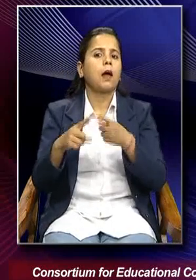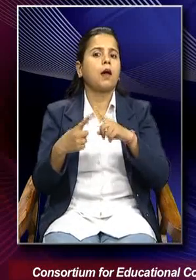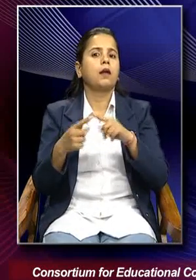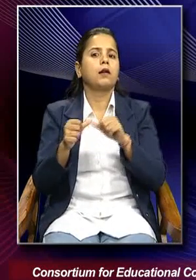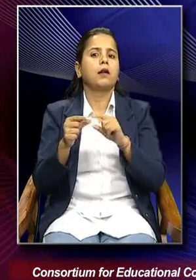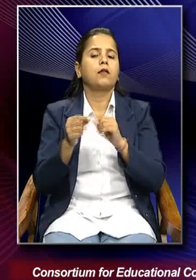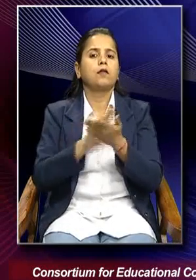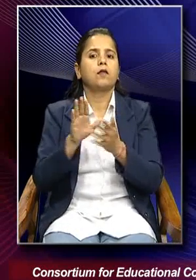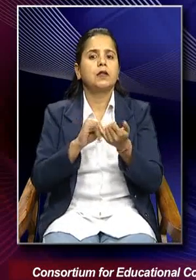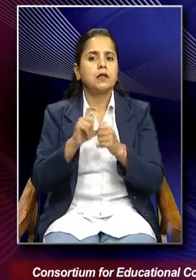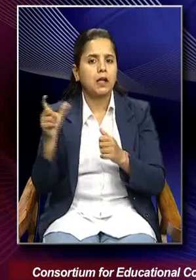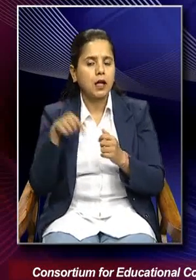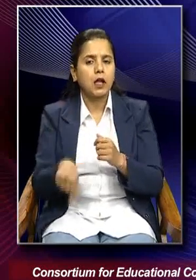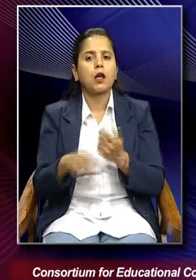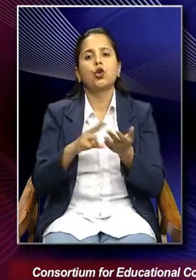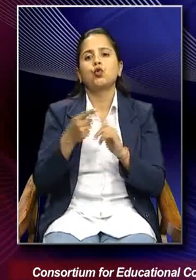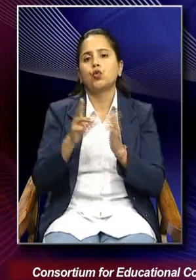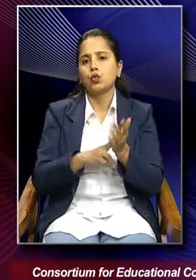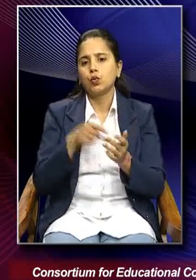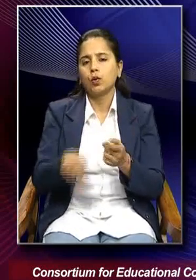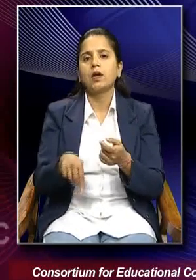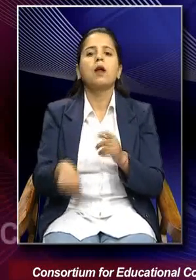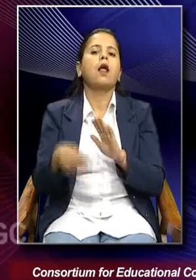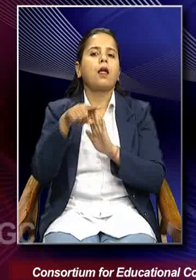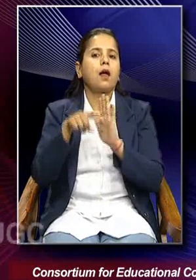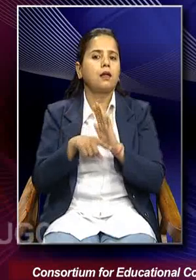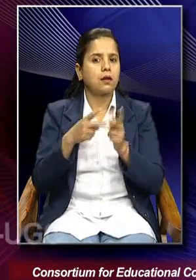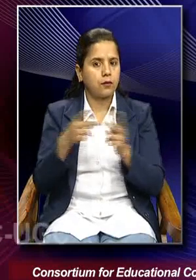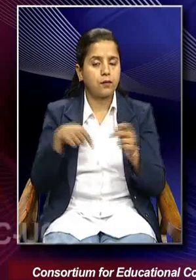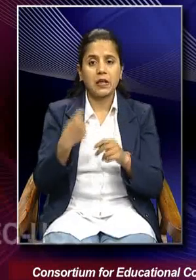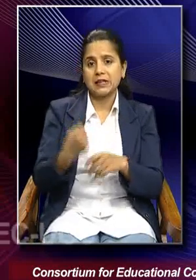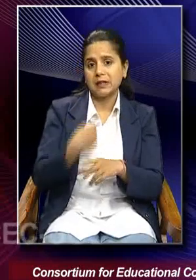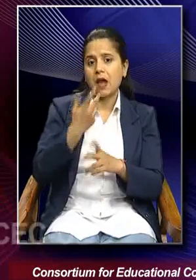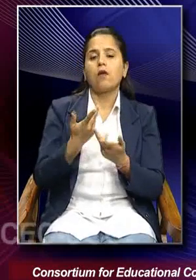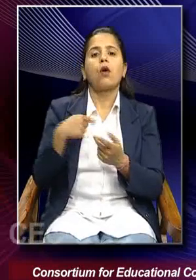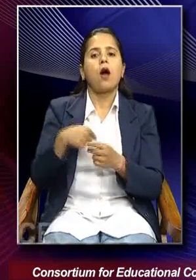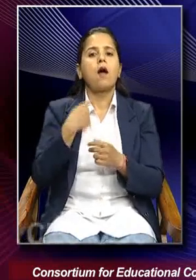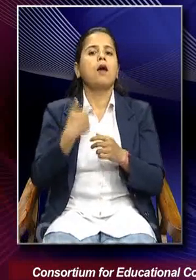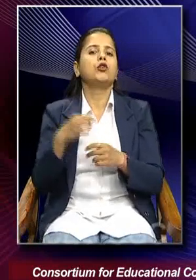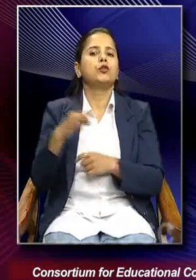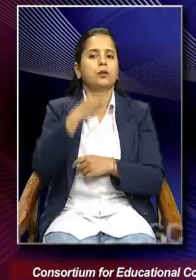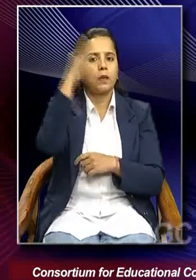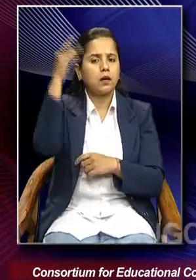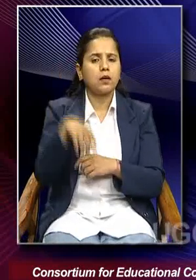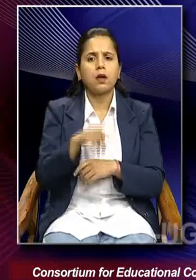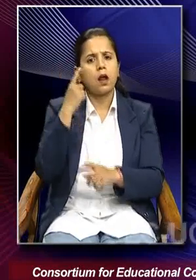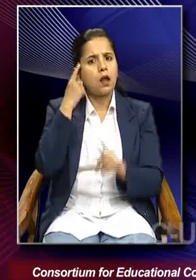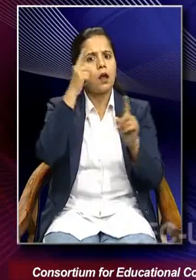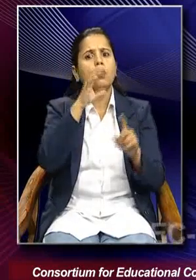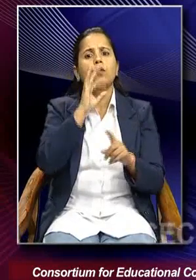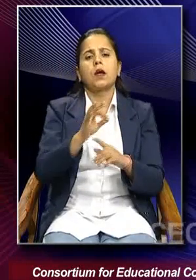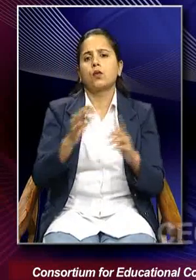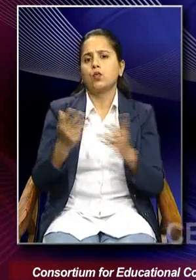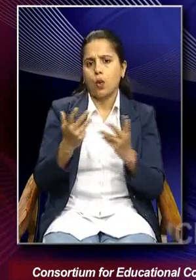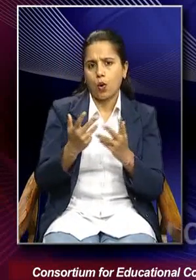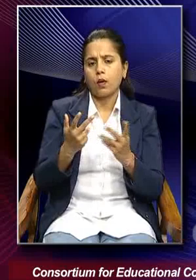notions, the ethical aspect, or even the nature of the self or the Atman, and what is the ultimate reality, that is